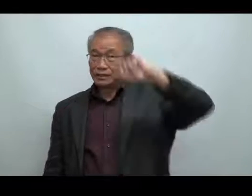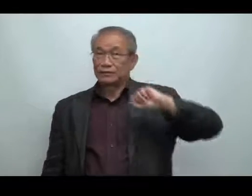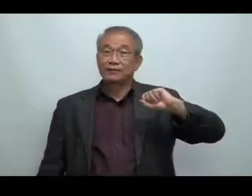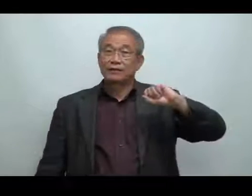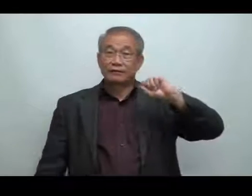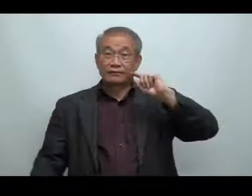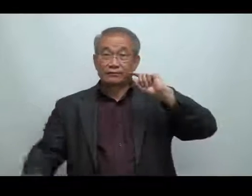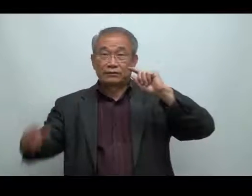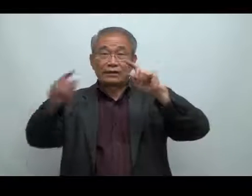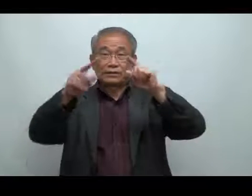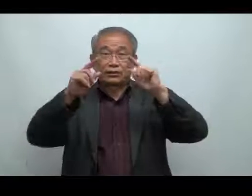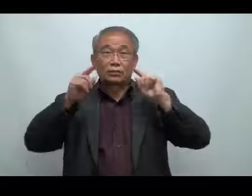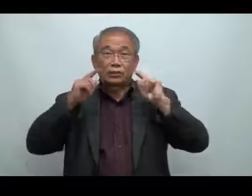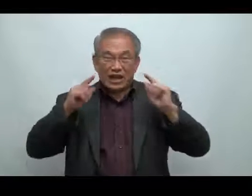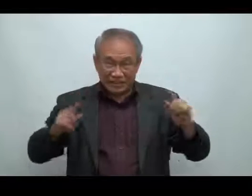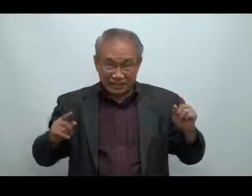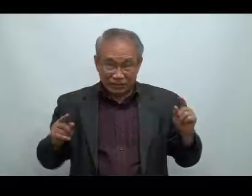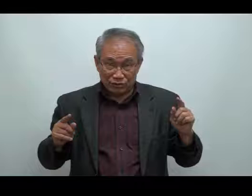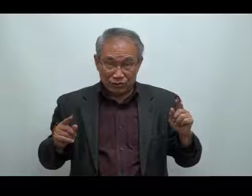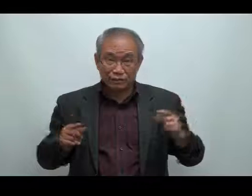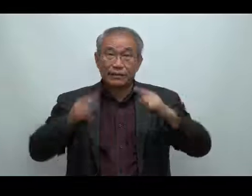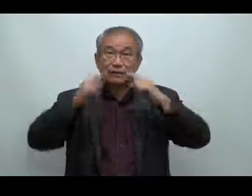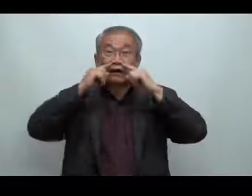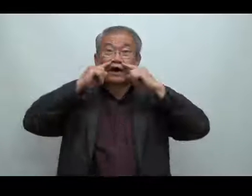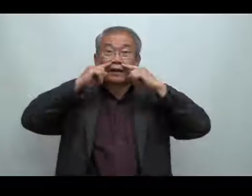you. That is called resonance control. Now, hard